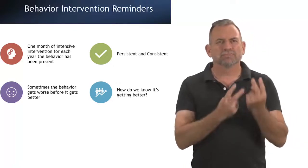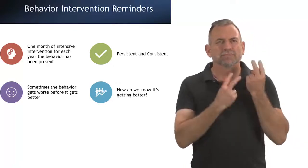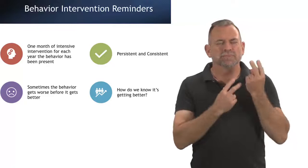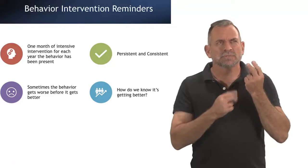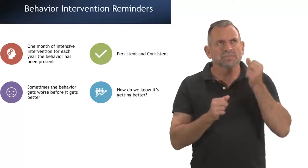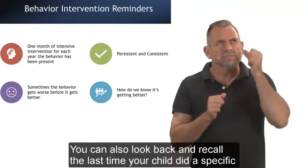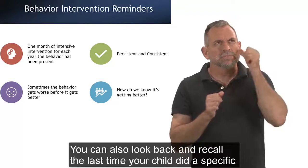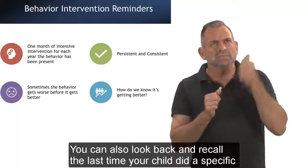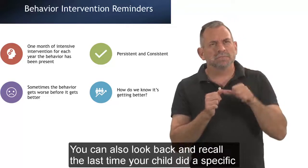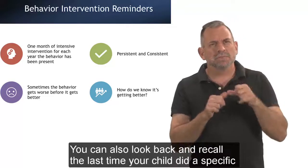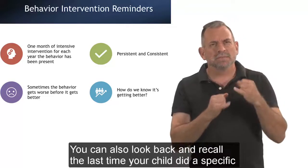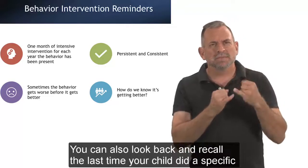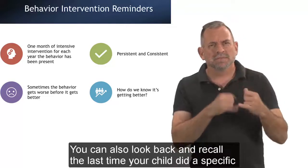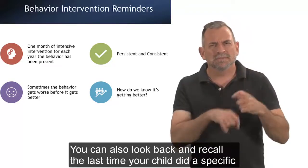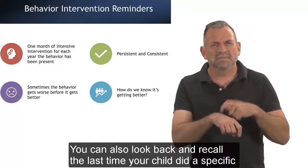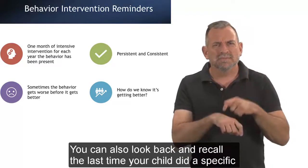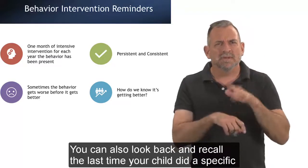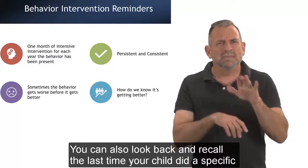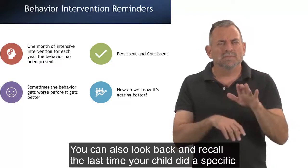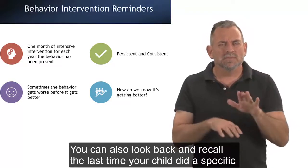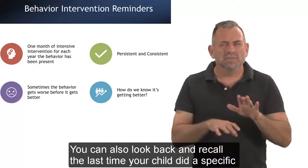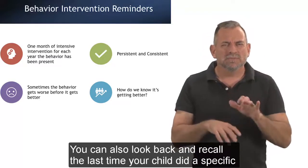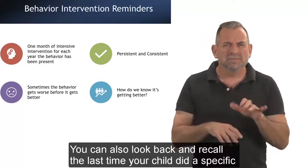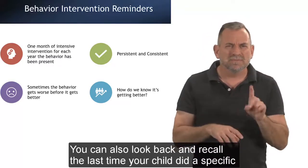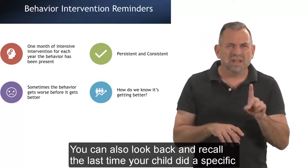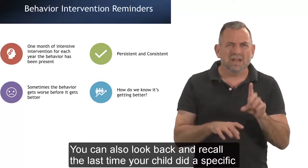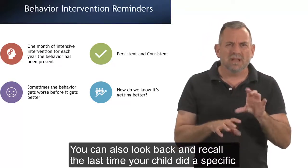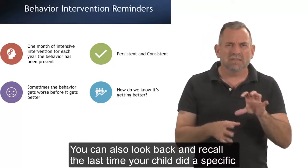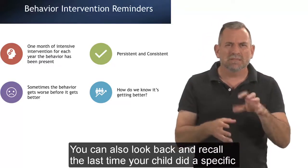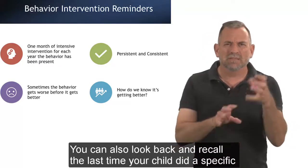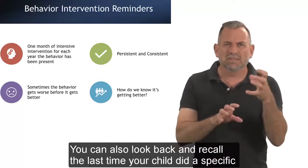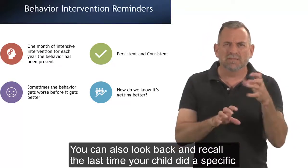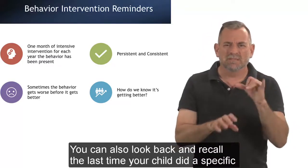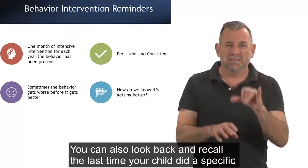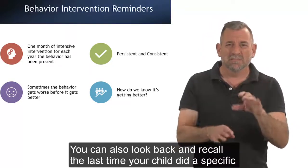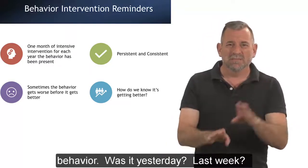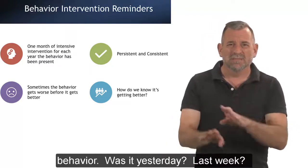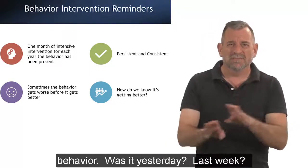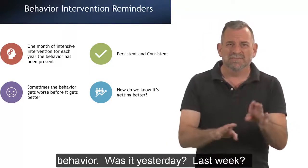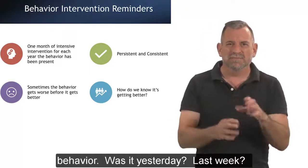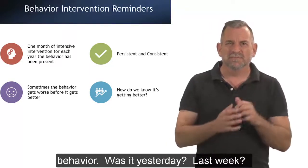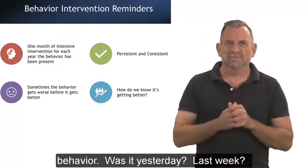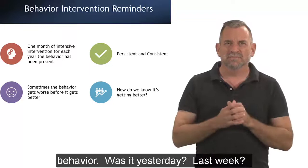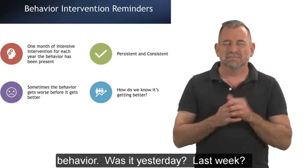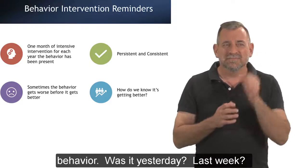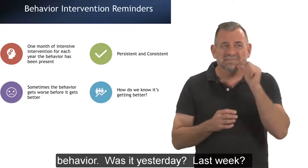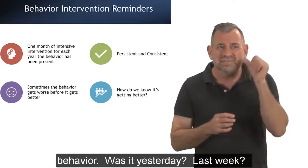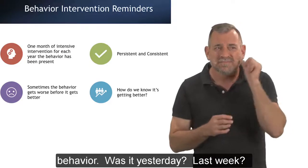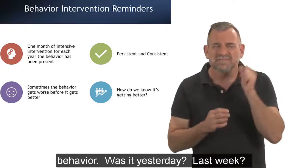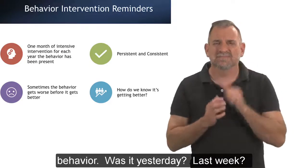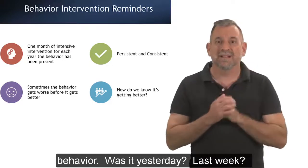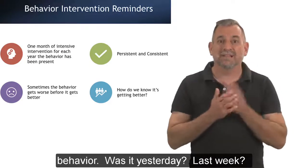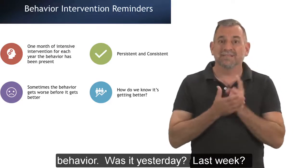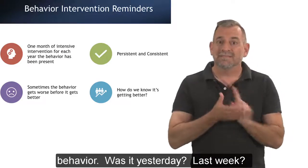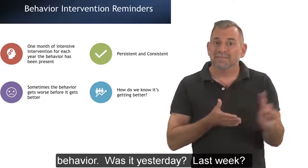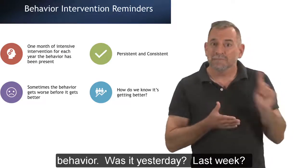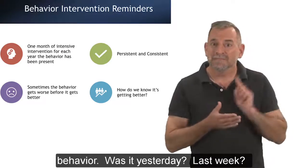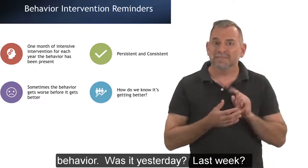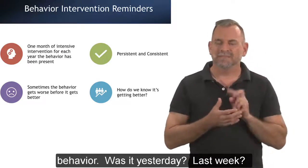You can also look back and recall the last time your child did a specific behavior. Was it yesterday, last